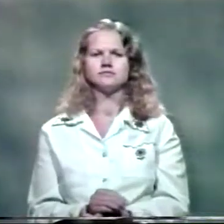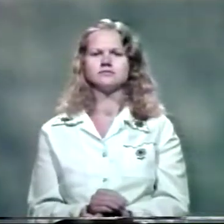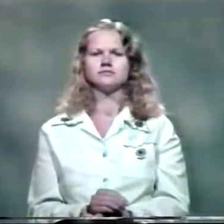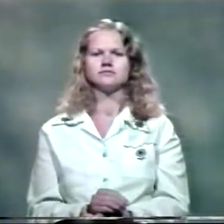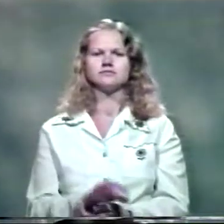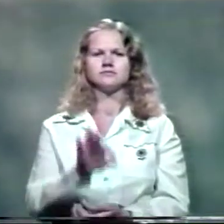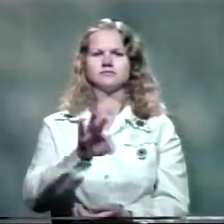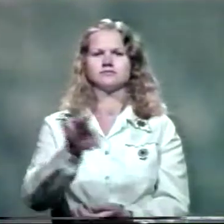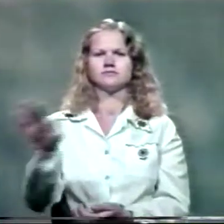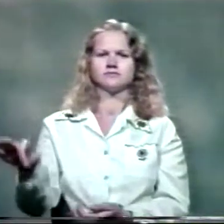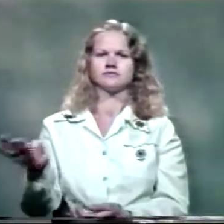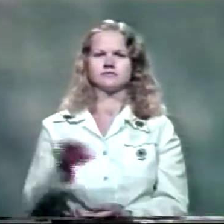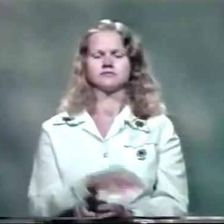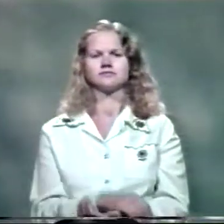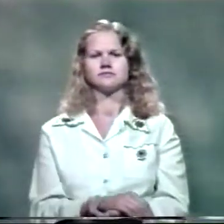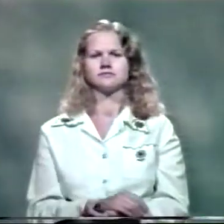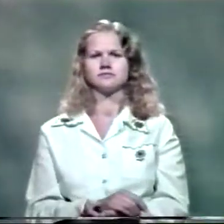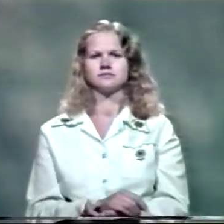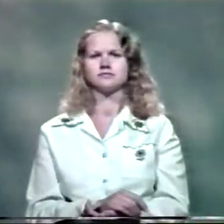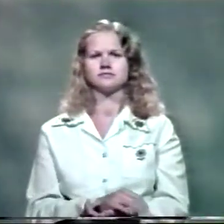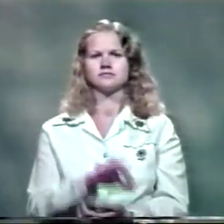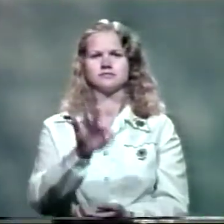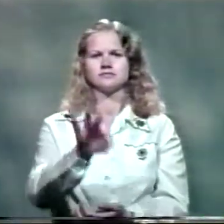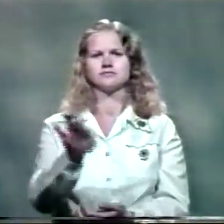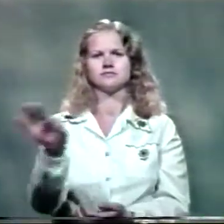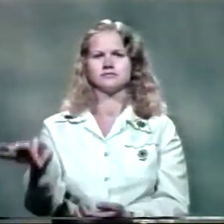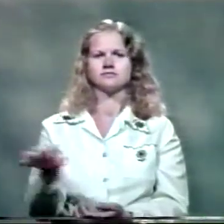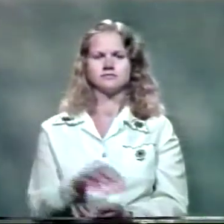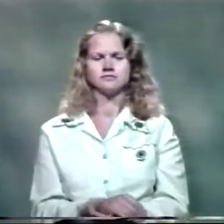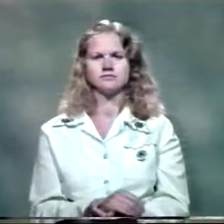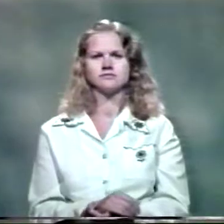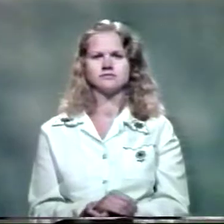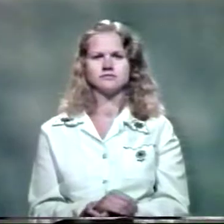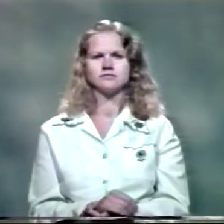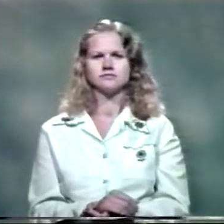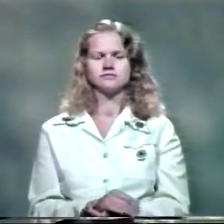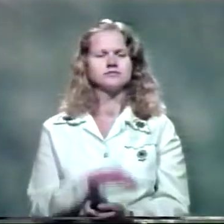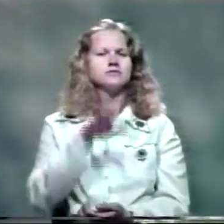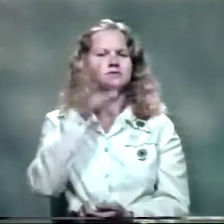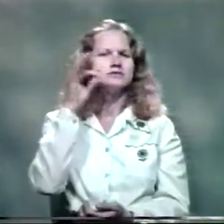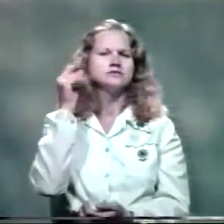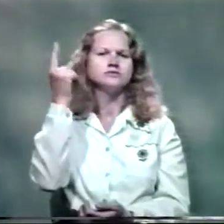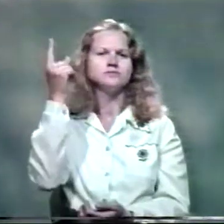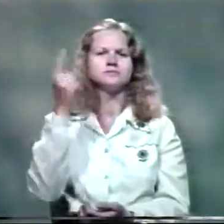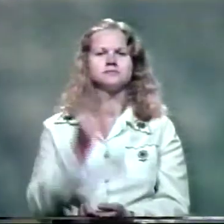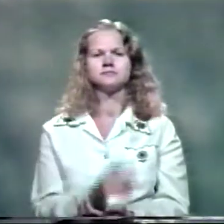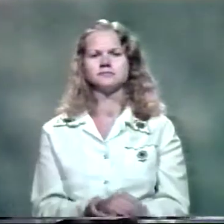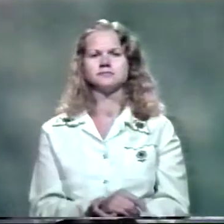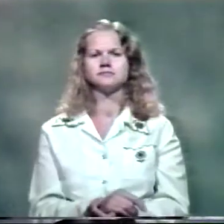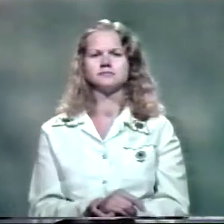French fries. French fries. Ketchup. Ketchup.